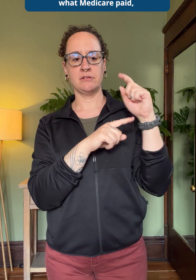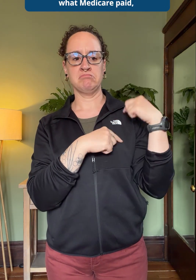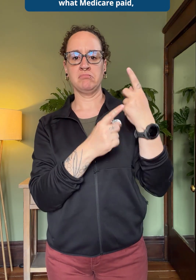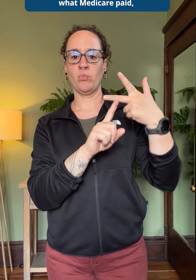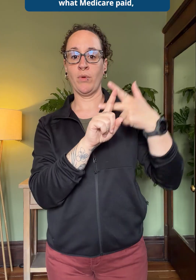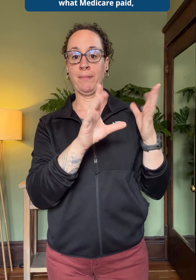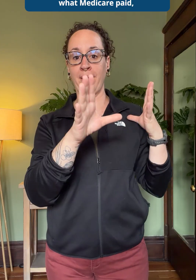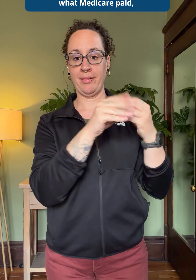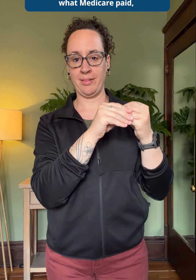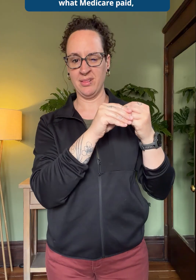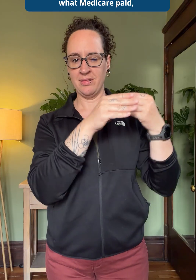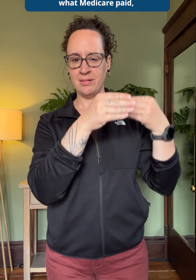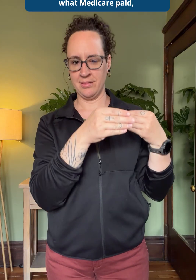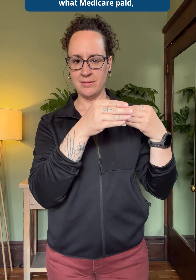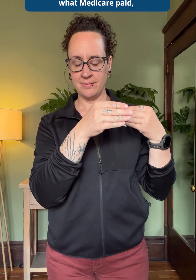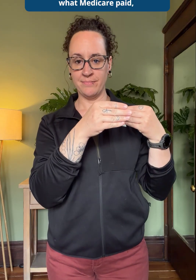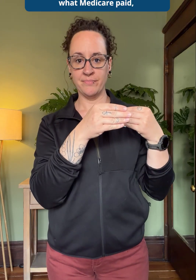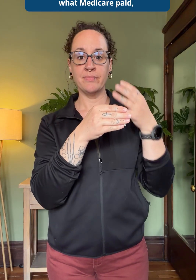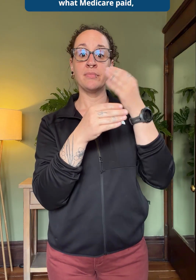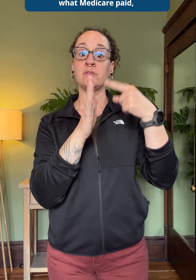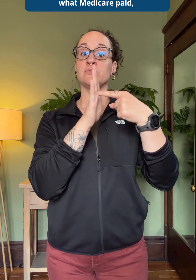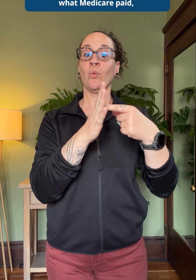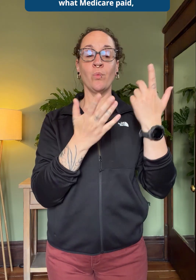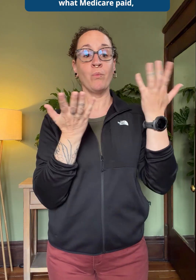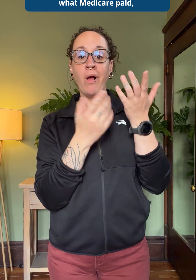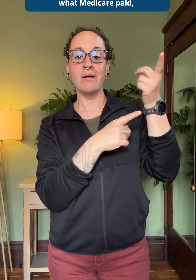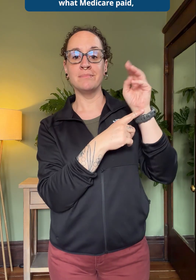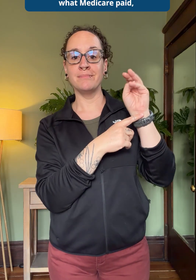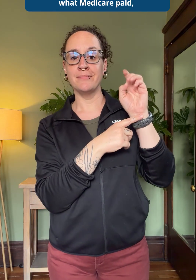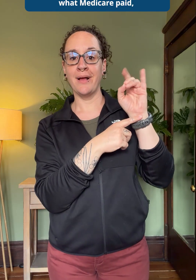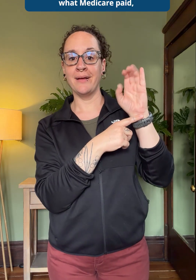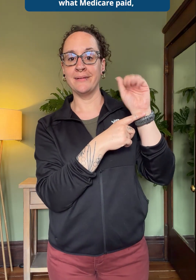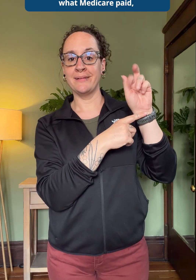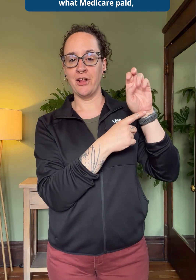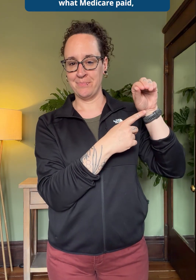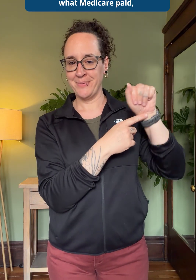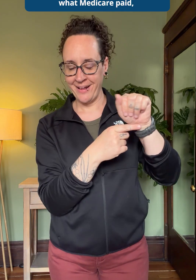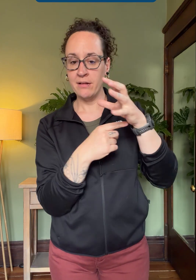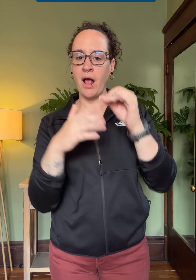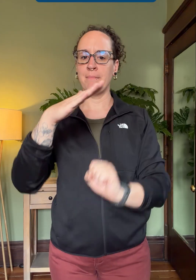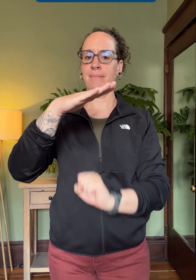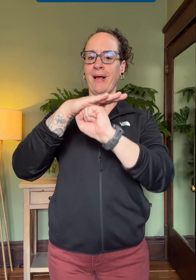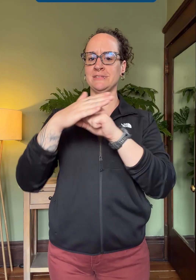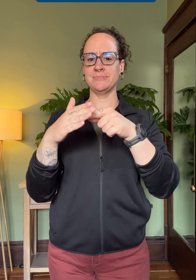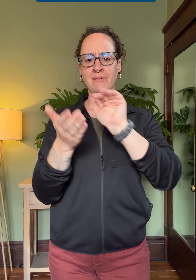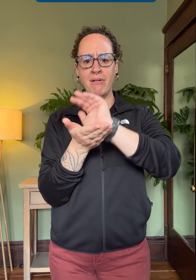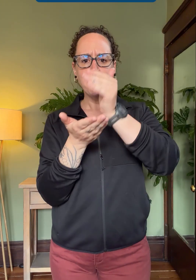to Medicare during the 3-month period, what Medicare paid,